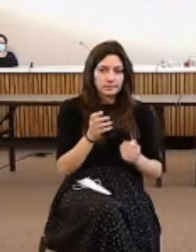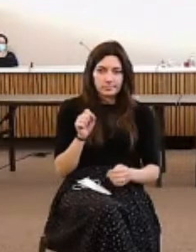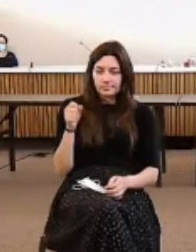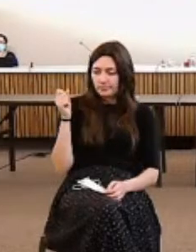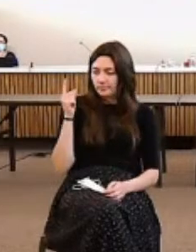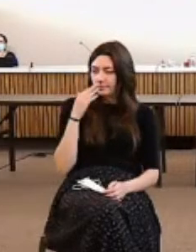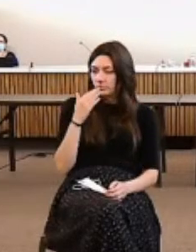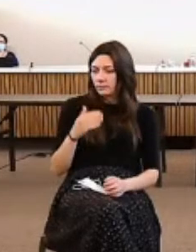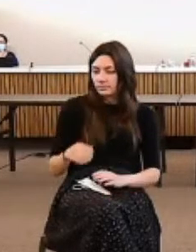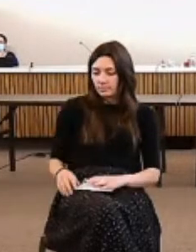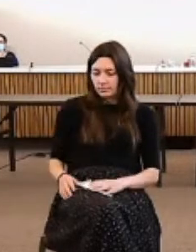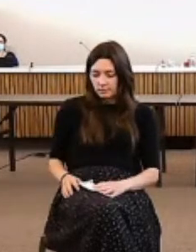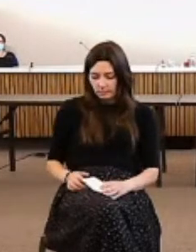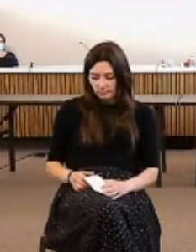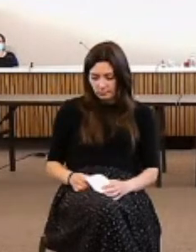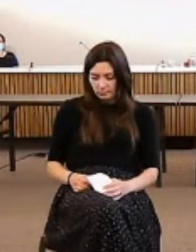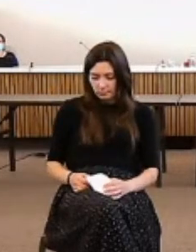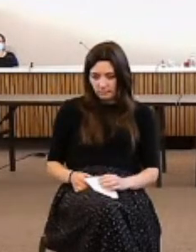thank you.